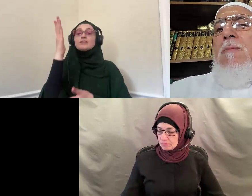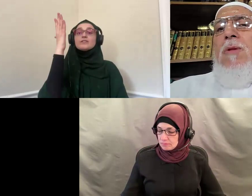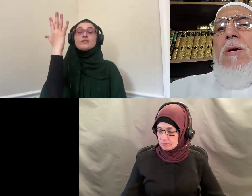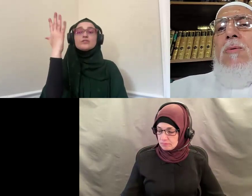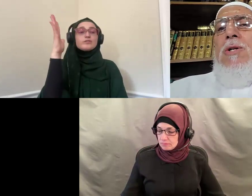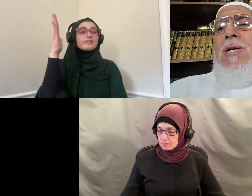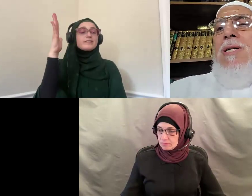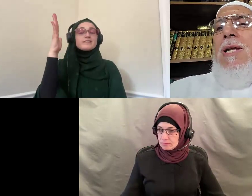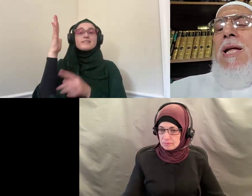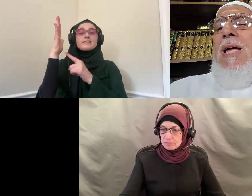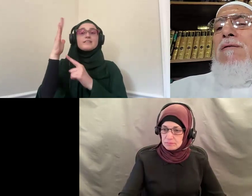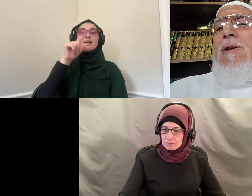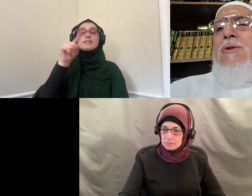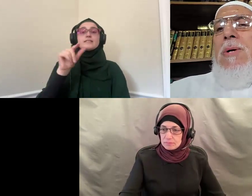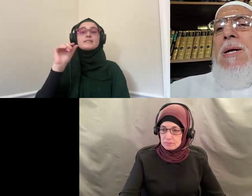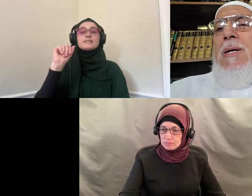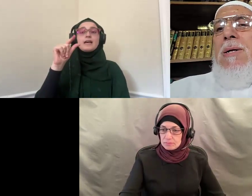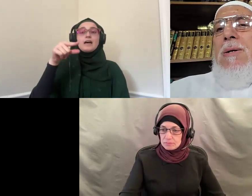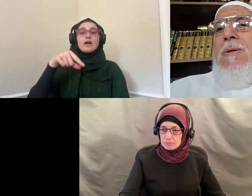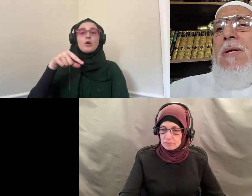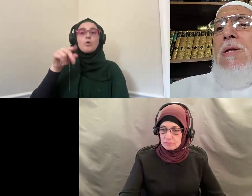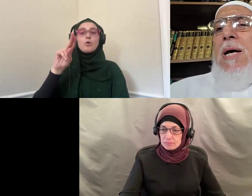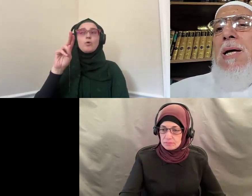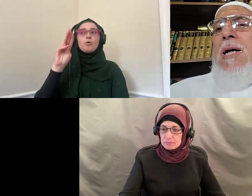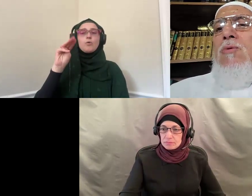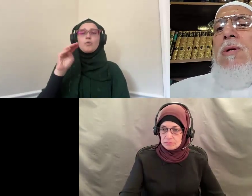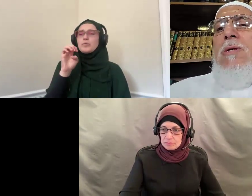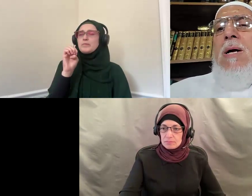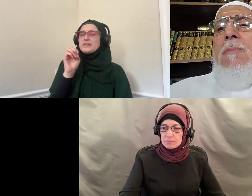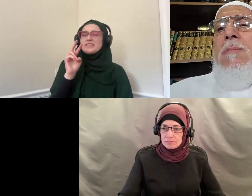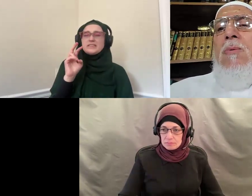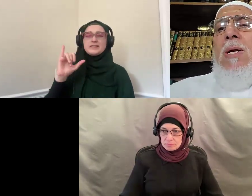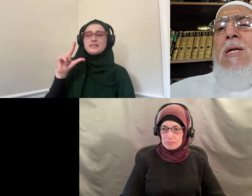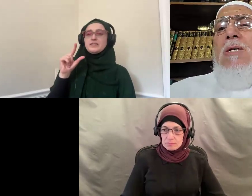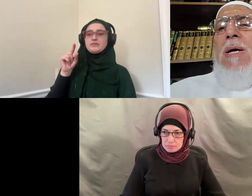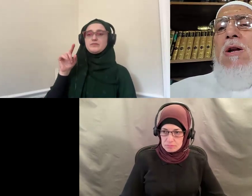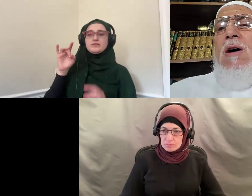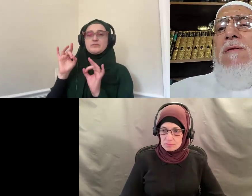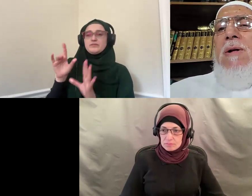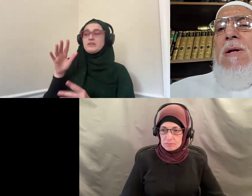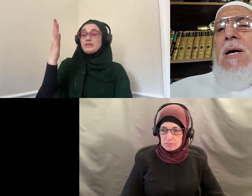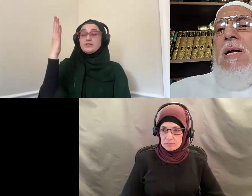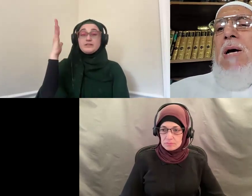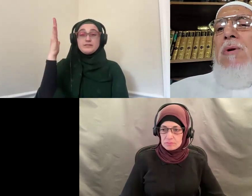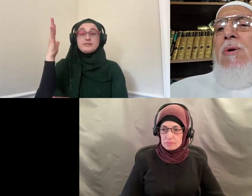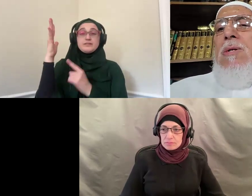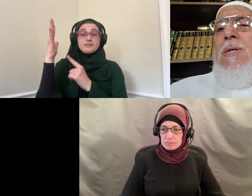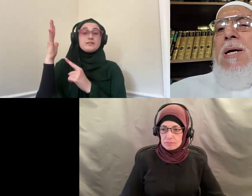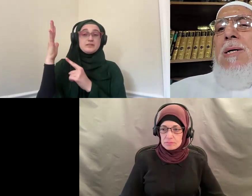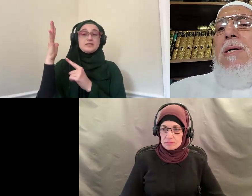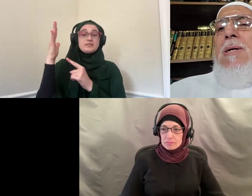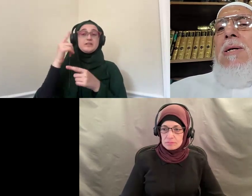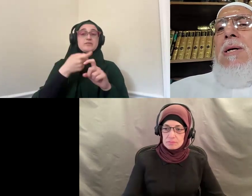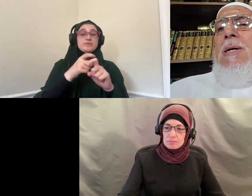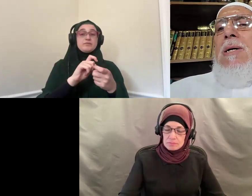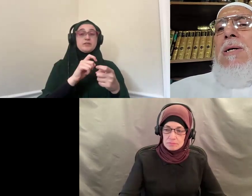Zaqqum, which is an evil tree that the ayat will describe what it is made of and how it looks